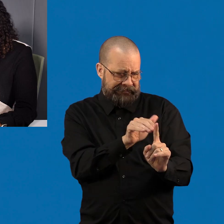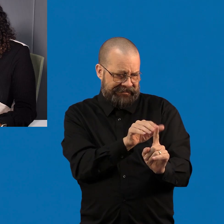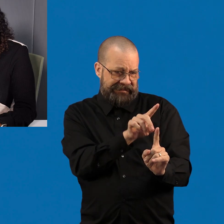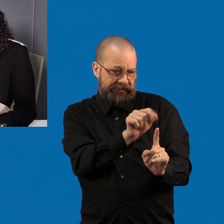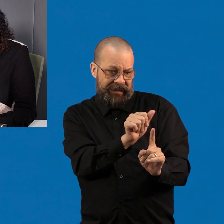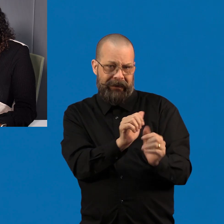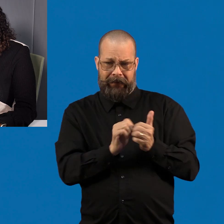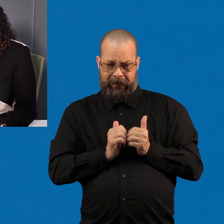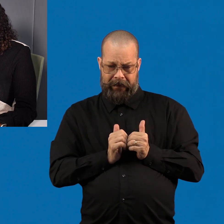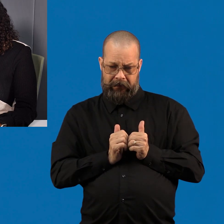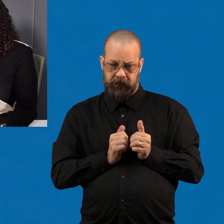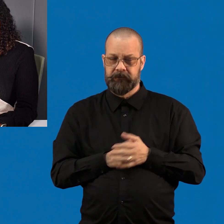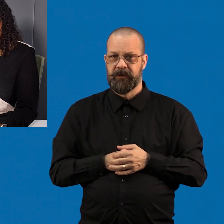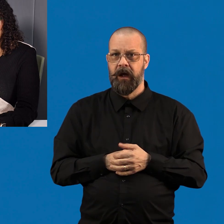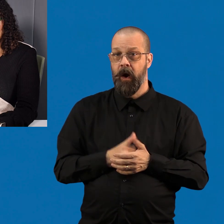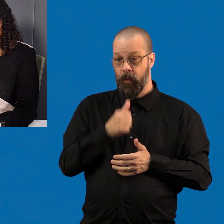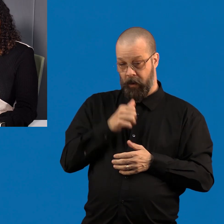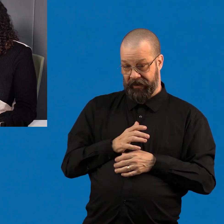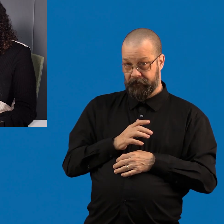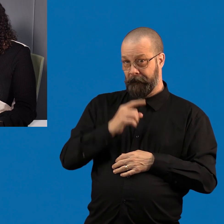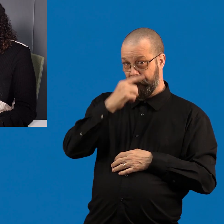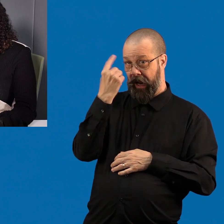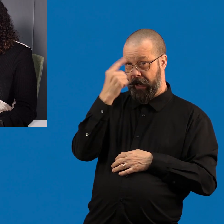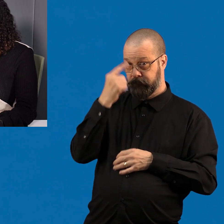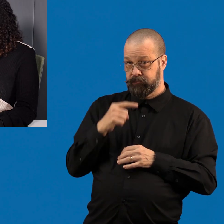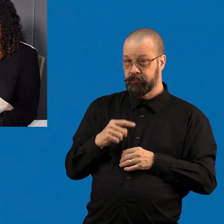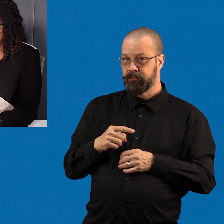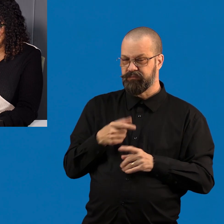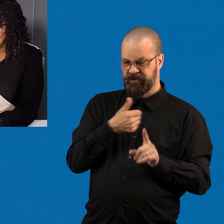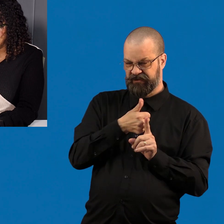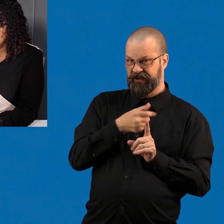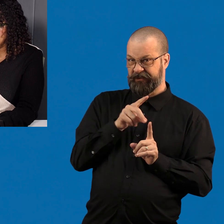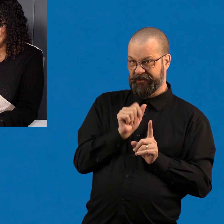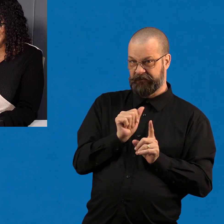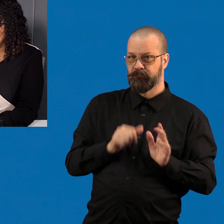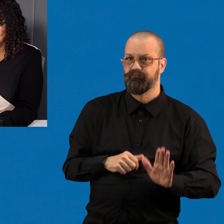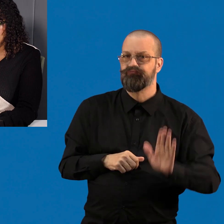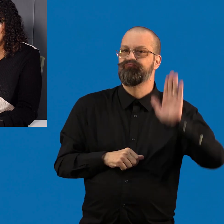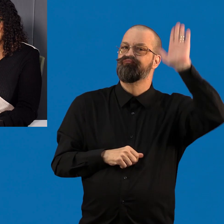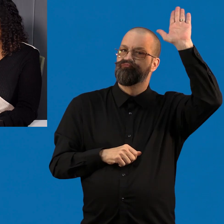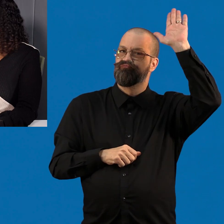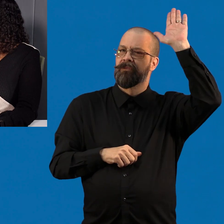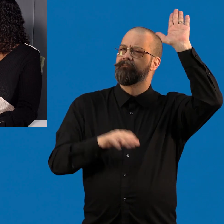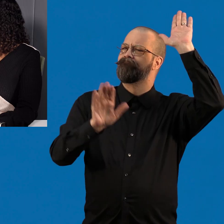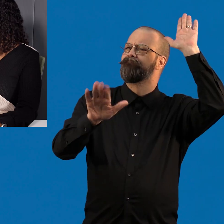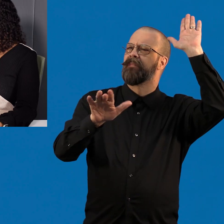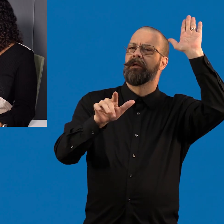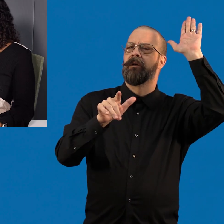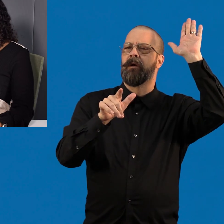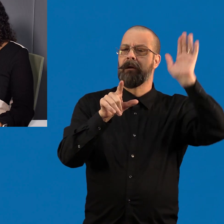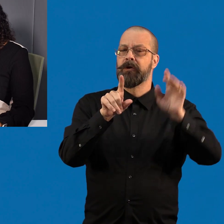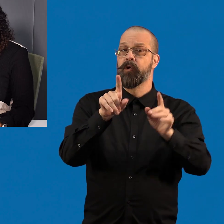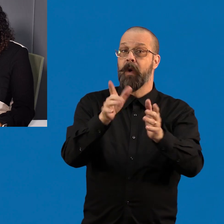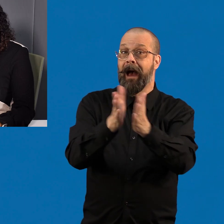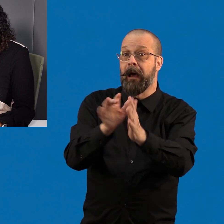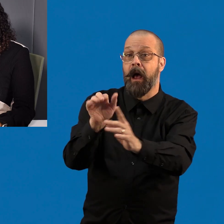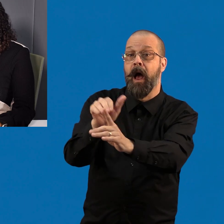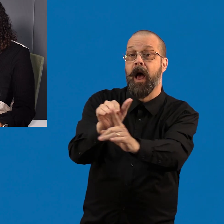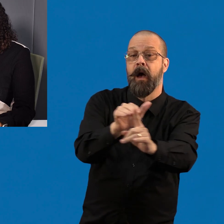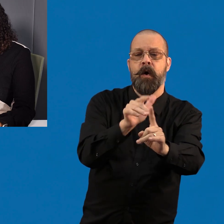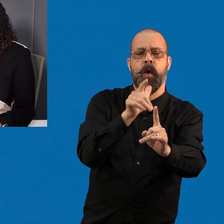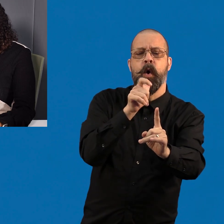disability on the census. And a woman raised her hand, a Black woman with a disability, and she asked very